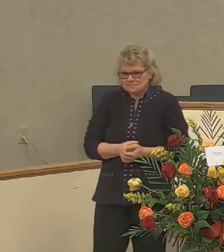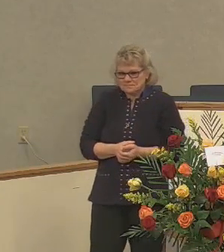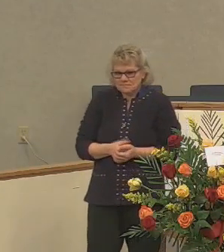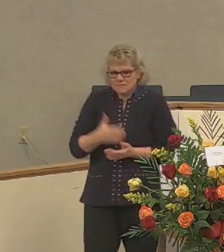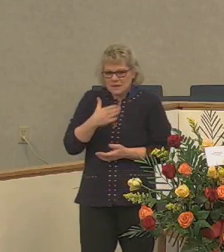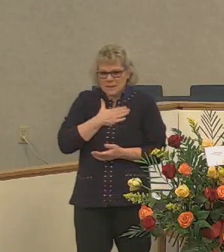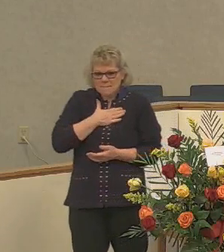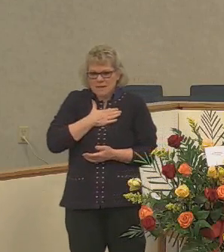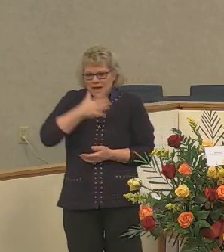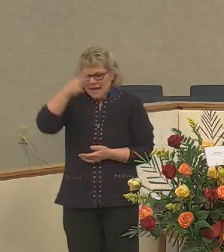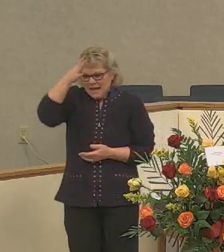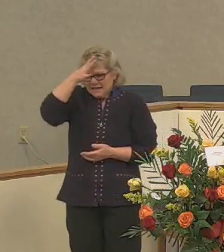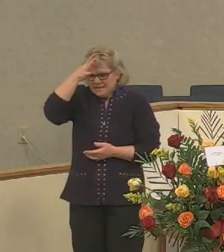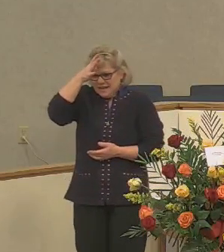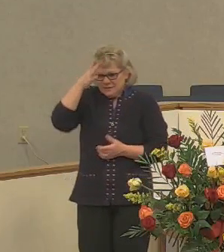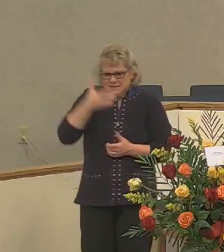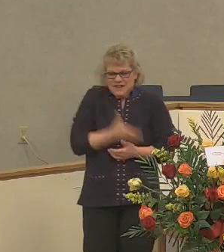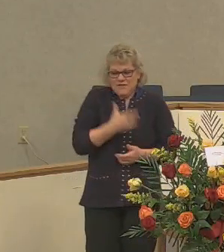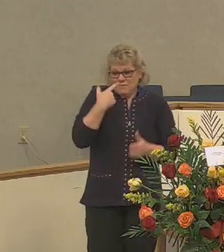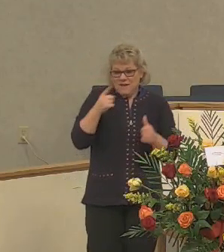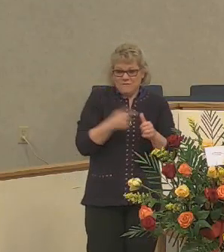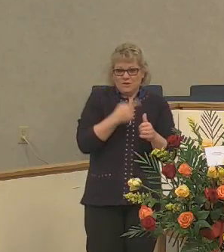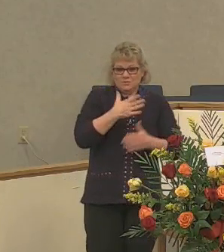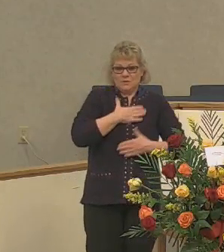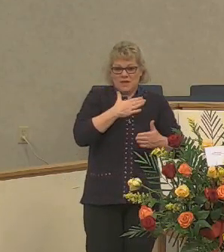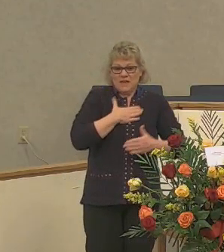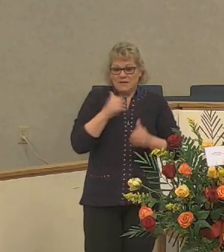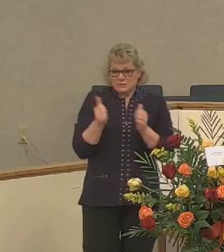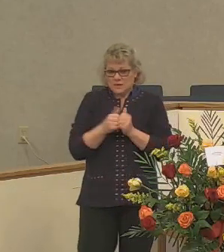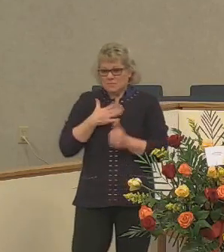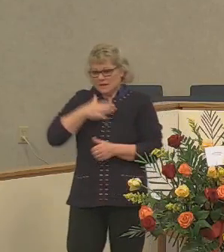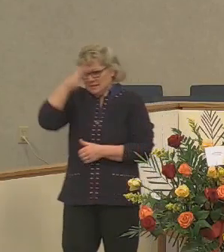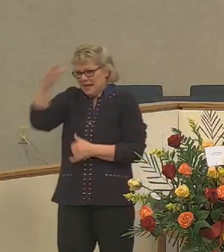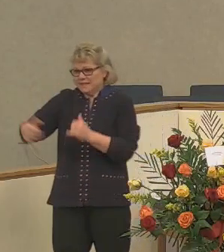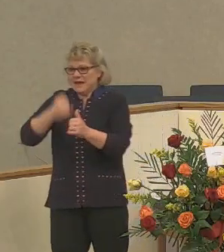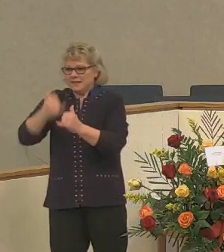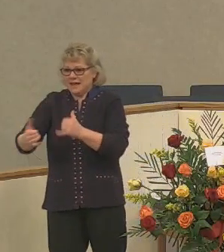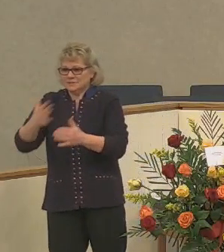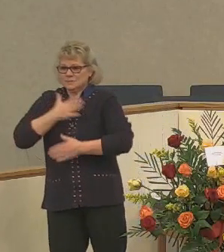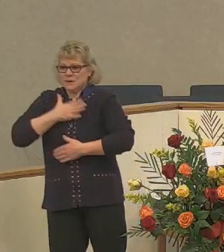My dad was there for my first breath. I was there for his last.